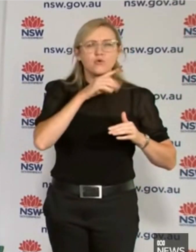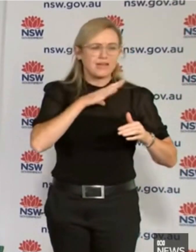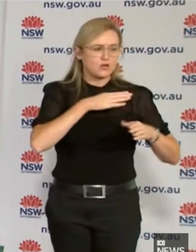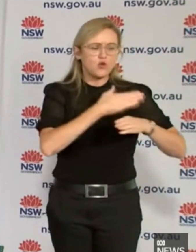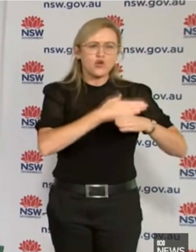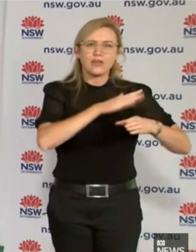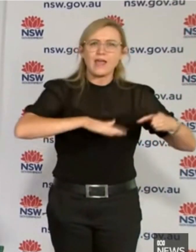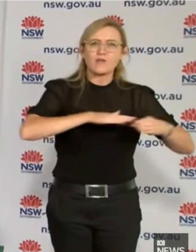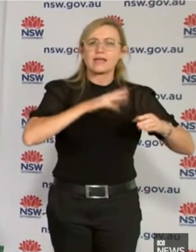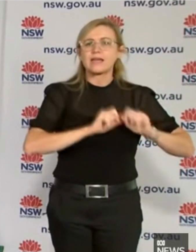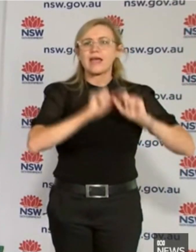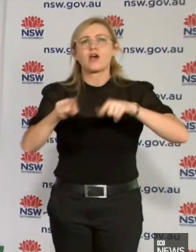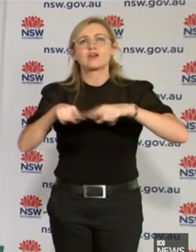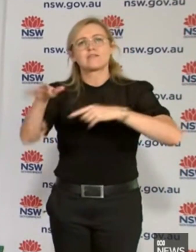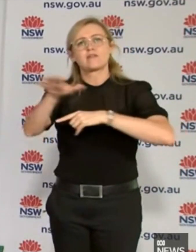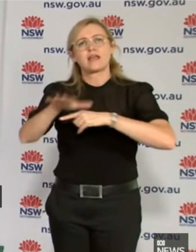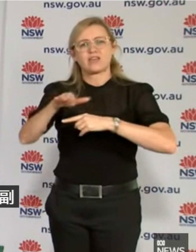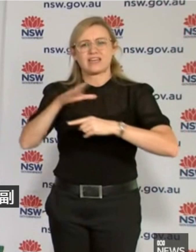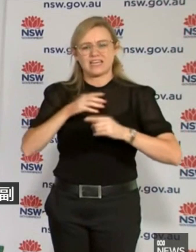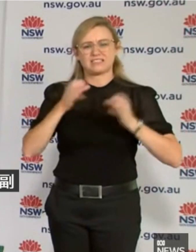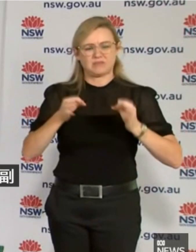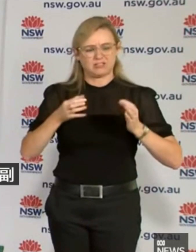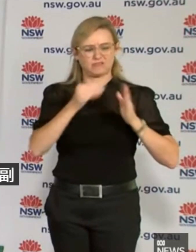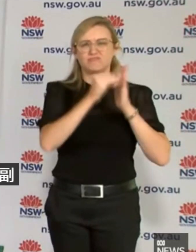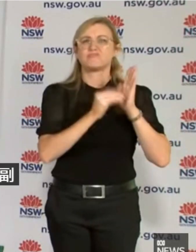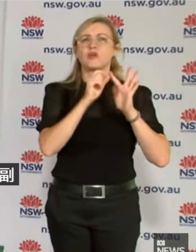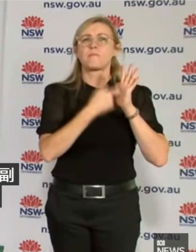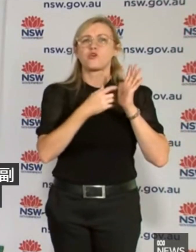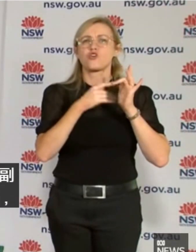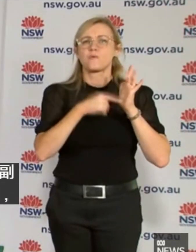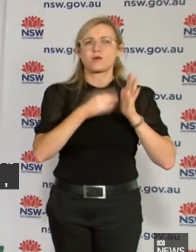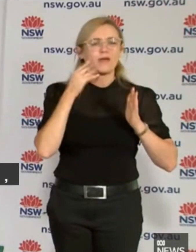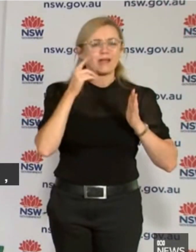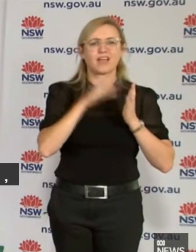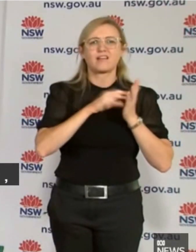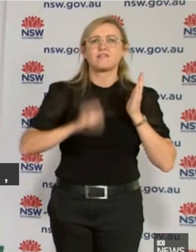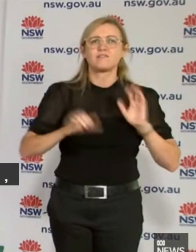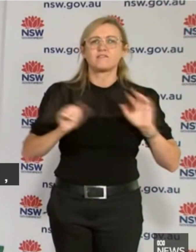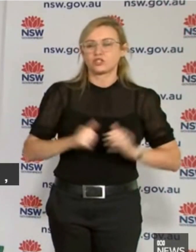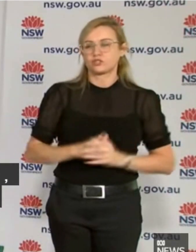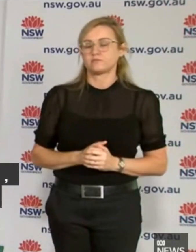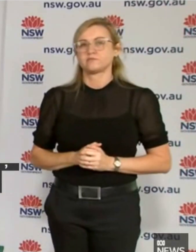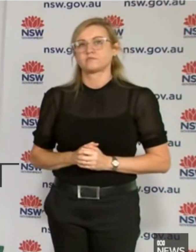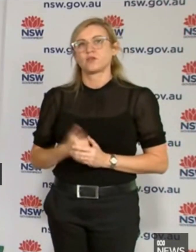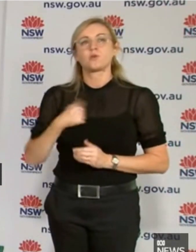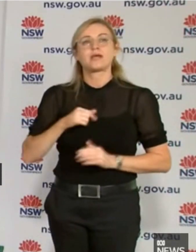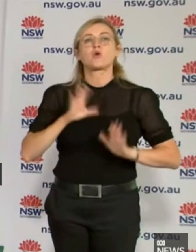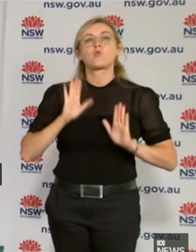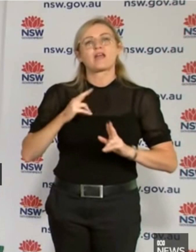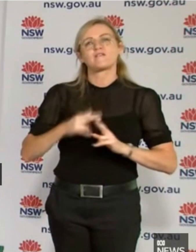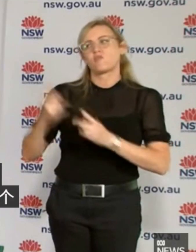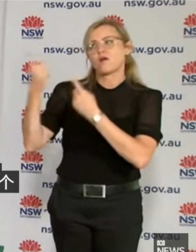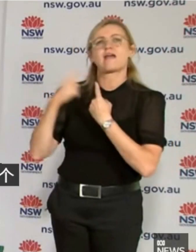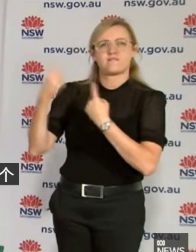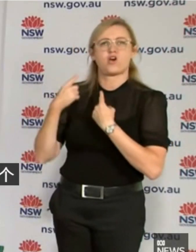Look, obviously those are issues at the Public Health Team, of which the Deputy Chief Health Officer is one of them. We'll give the government advice on, but at this stage we